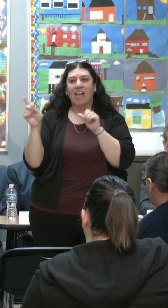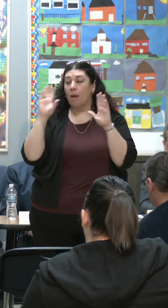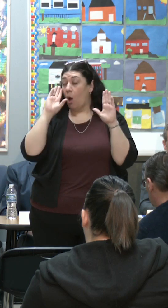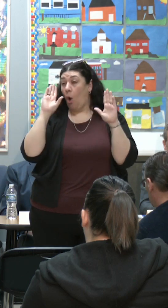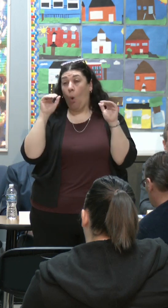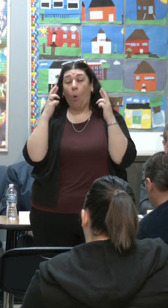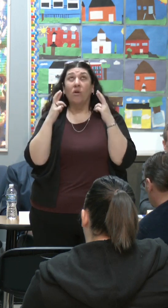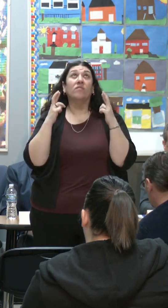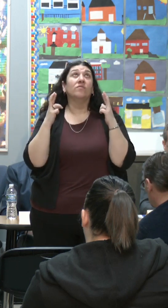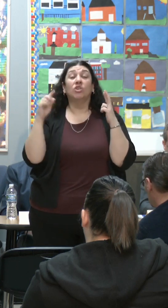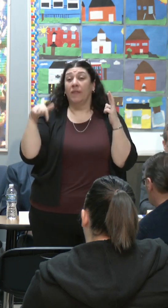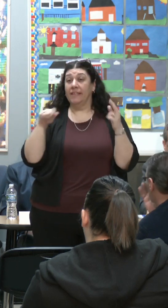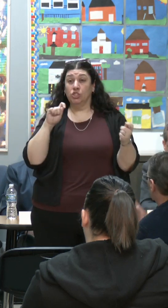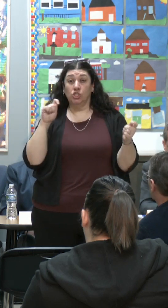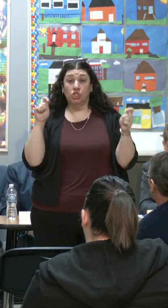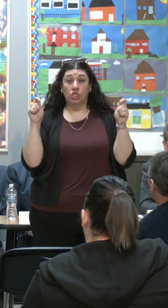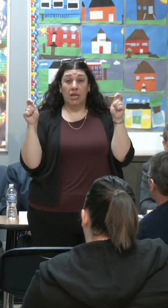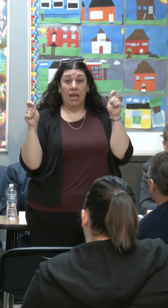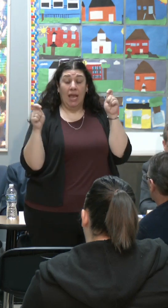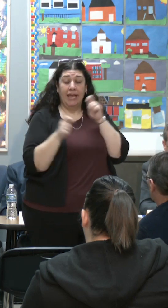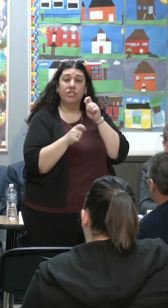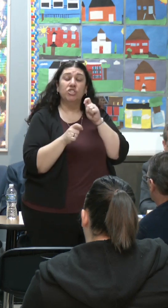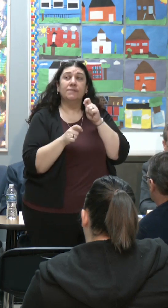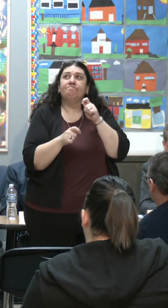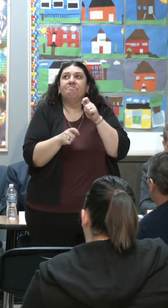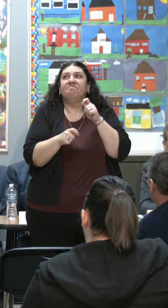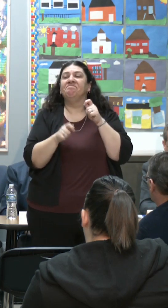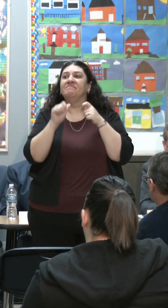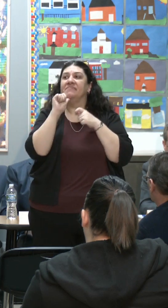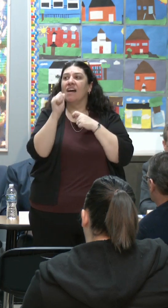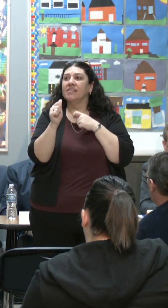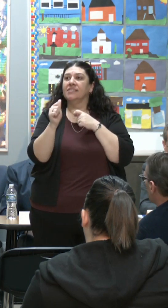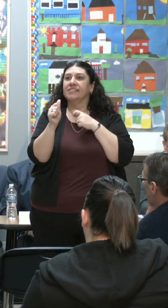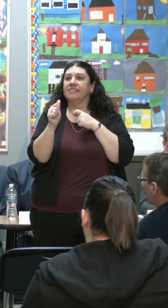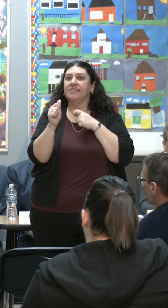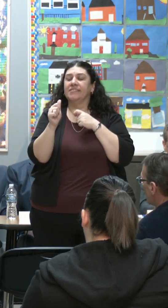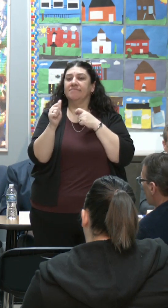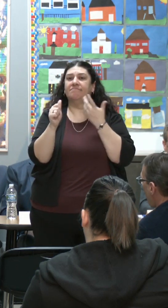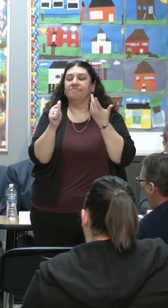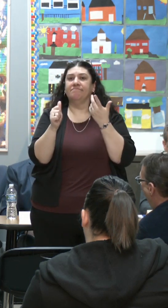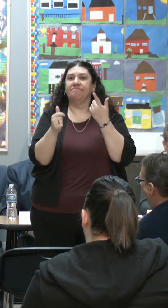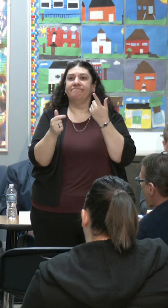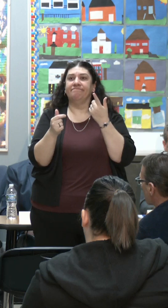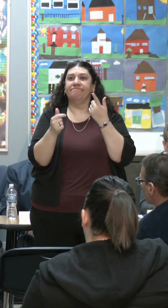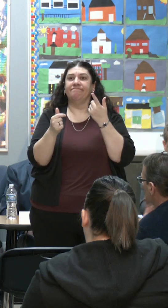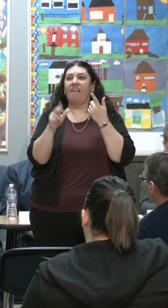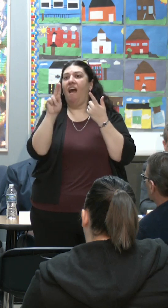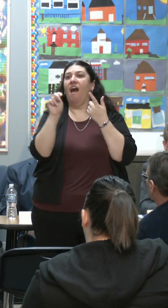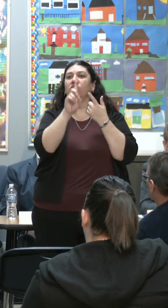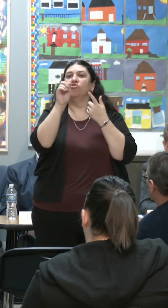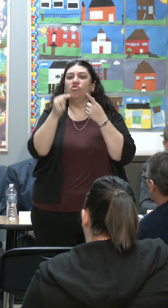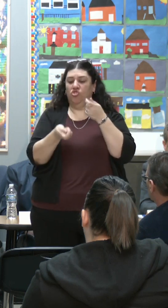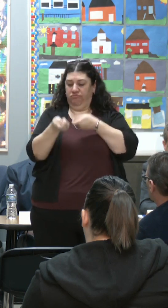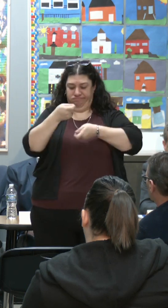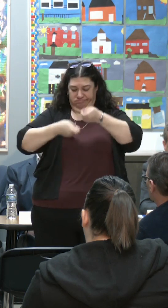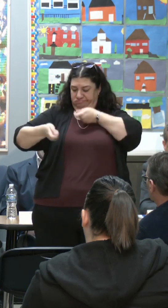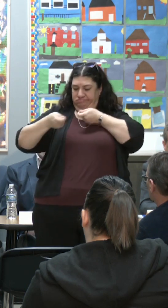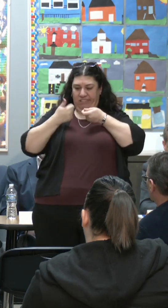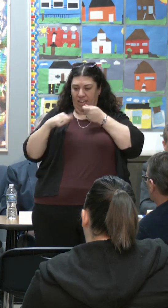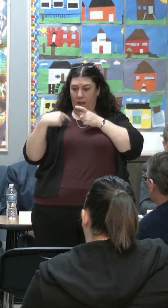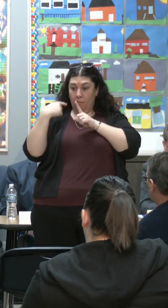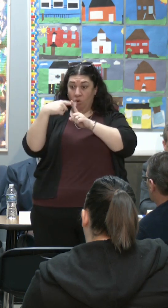that this change does not negate or roll back all of the progress that we've made over